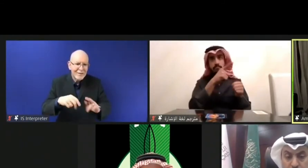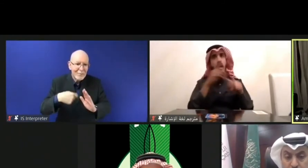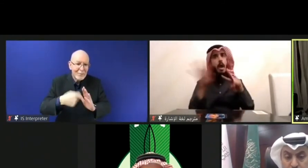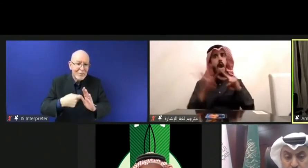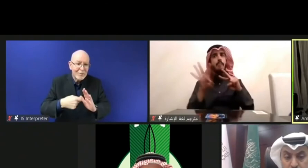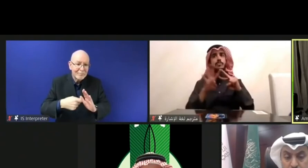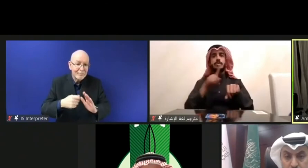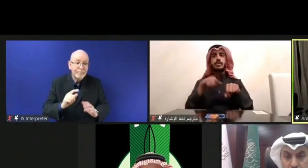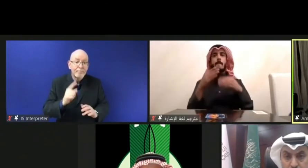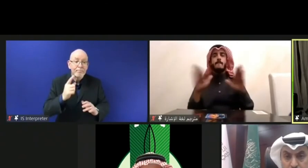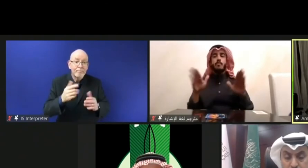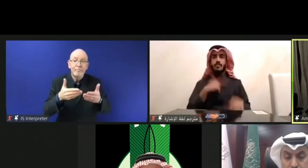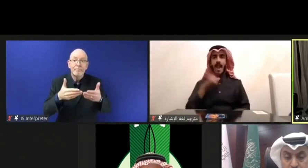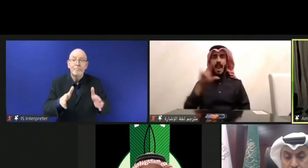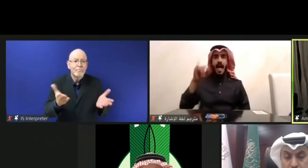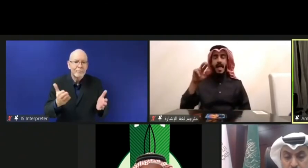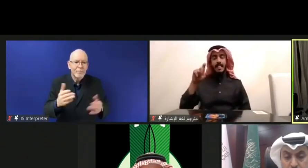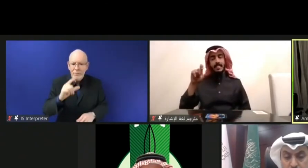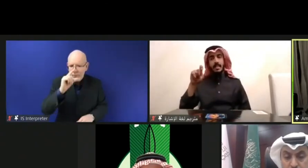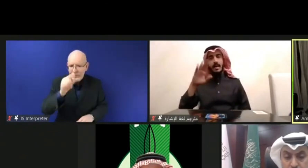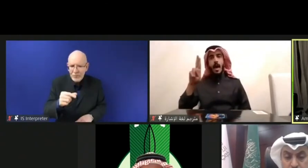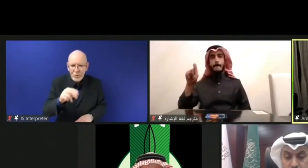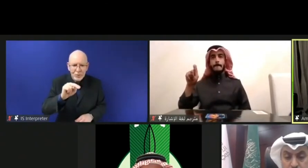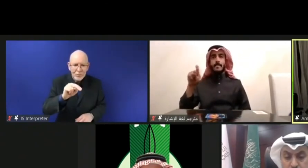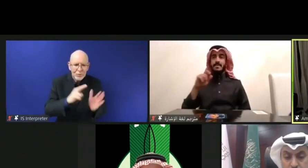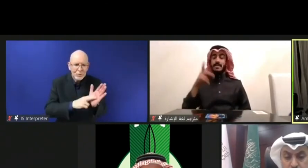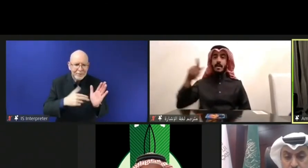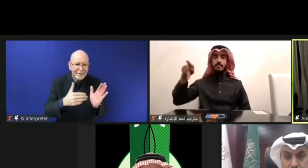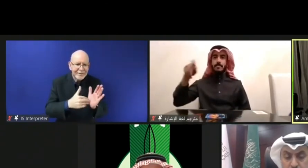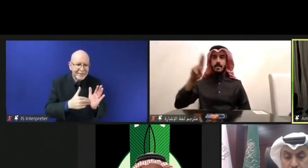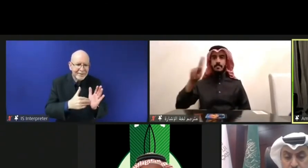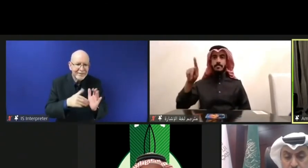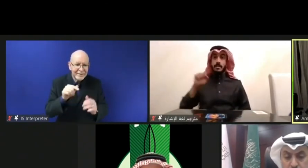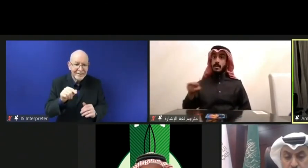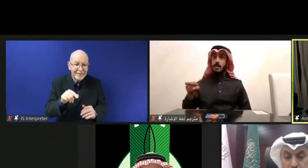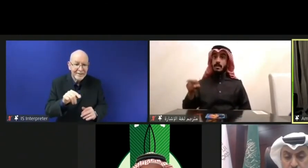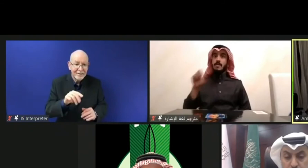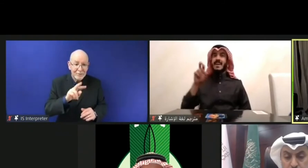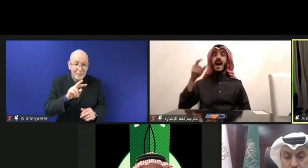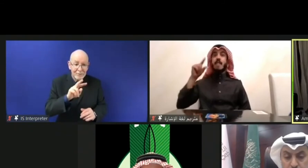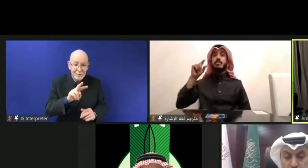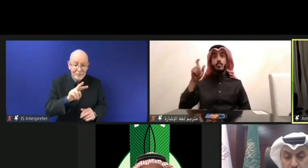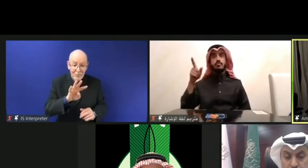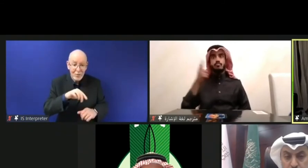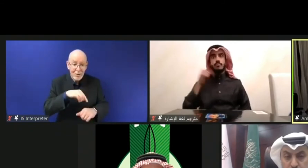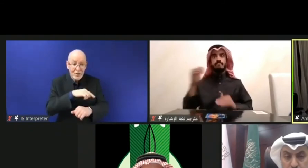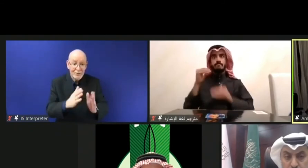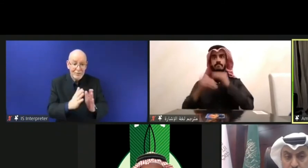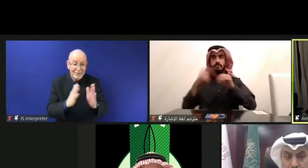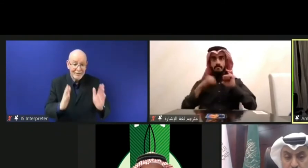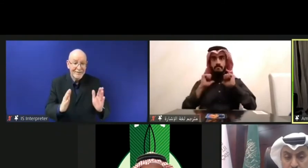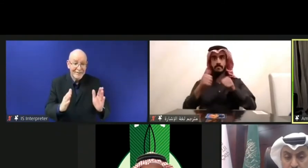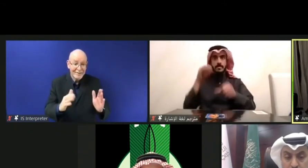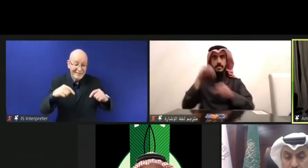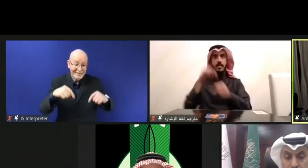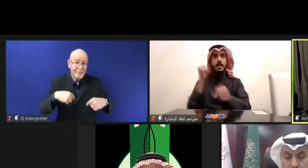And Qaderoon was lucky to have 1 hour in order to create awareness of what are the things